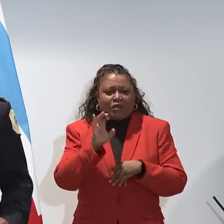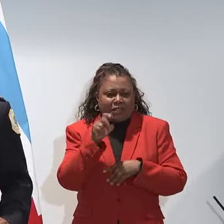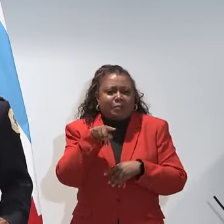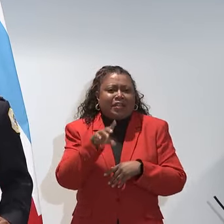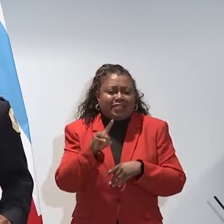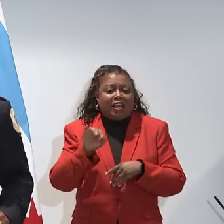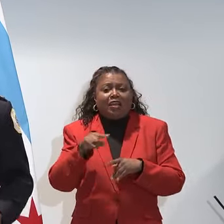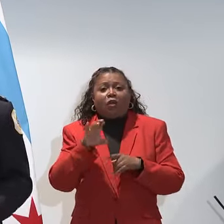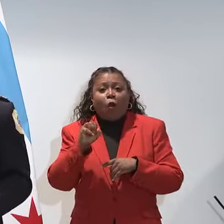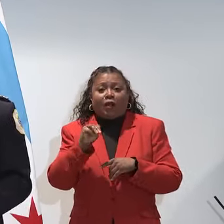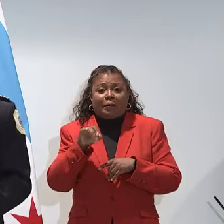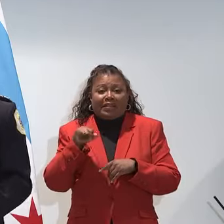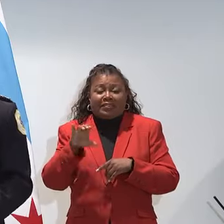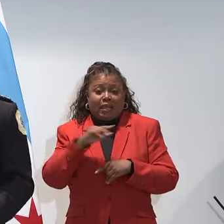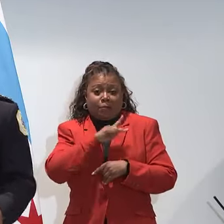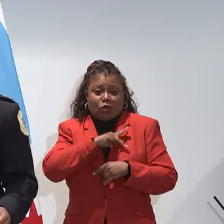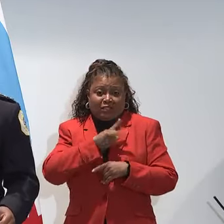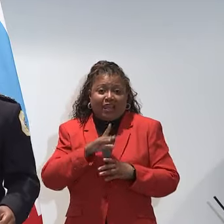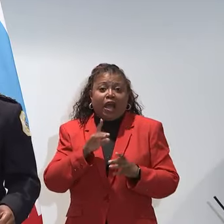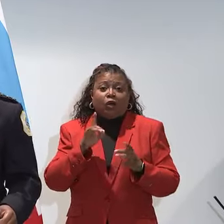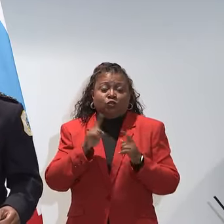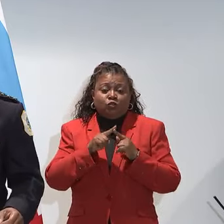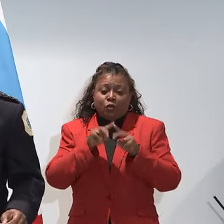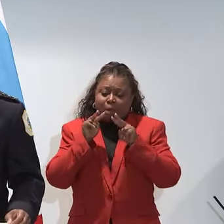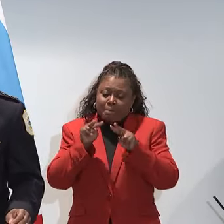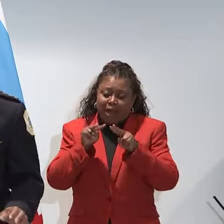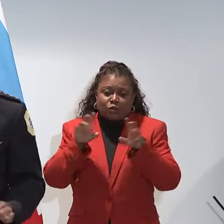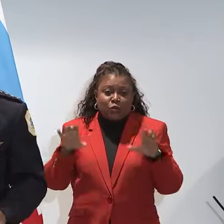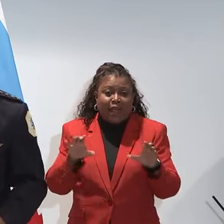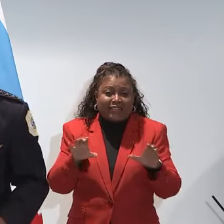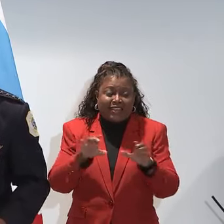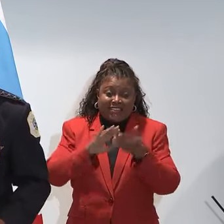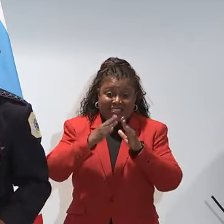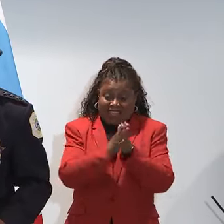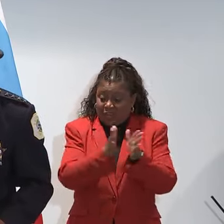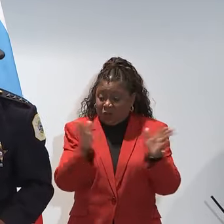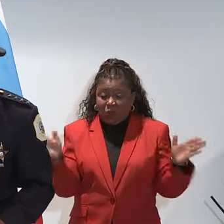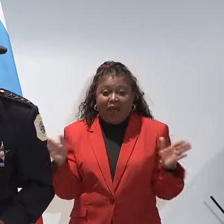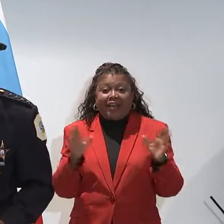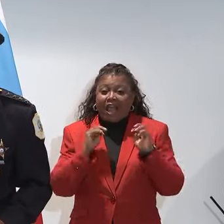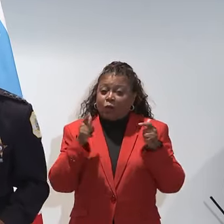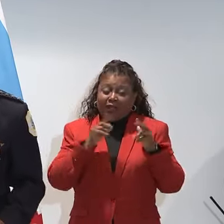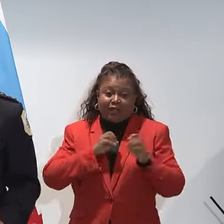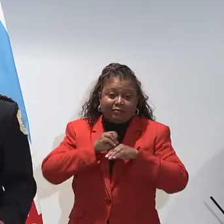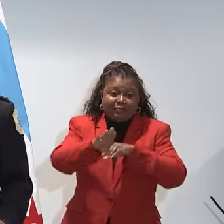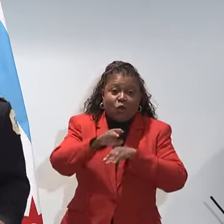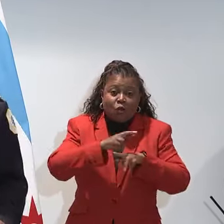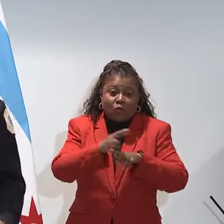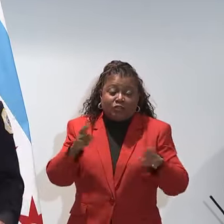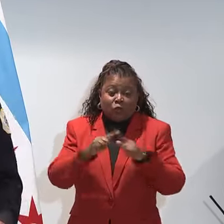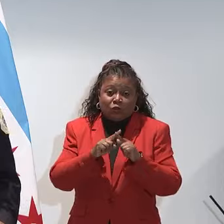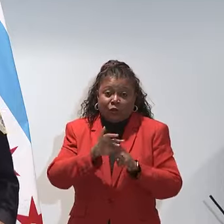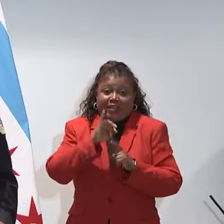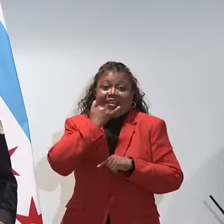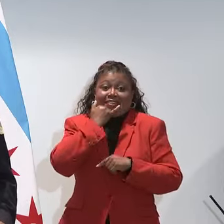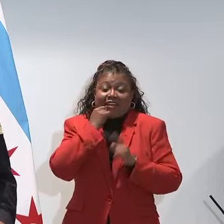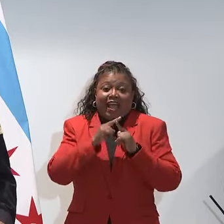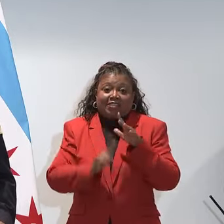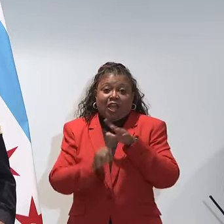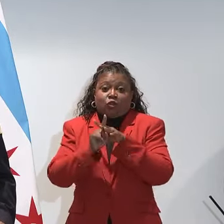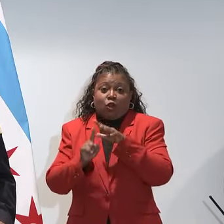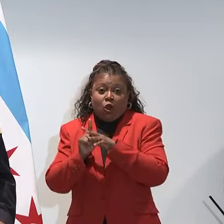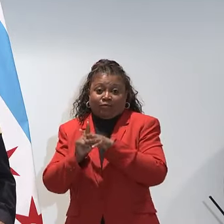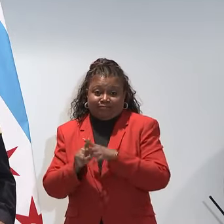CPD and OMC personnel to monitor activities citywide and quickly deploy resources to incidents as they